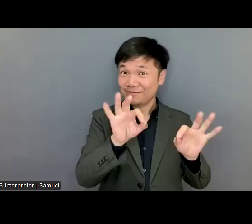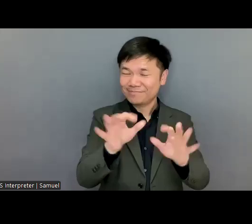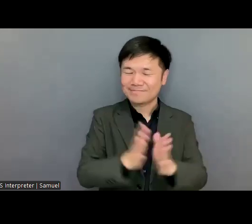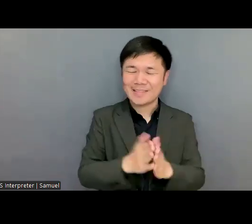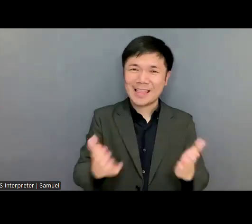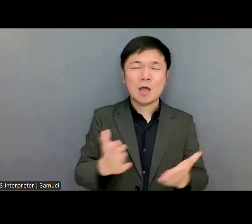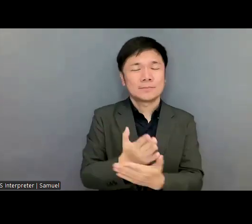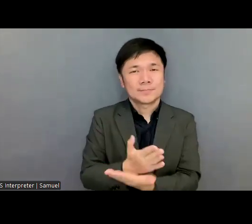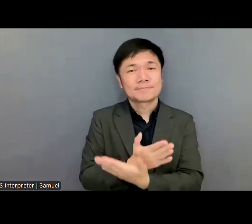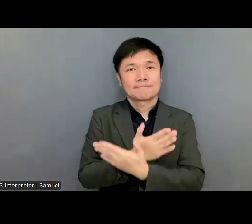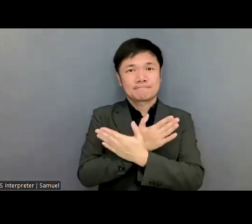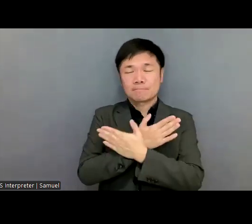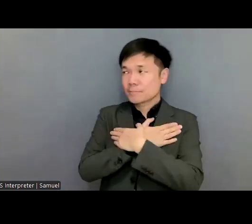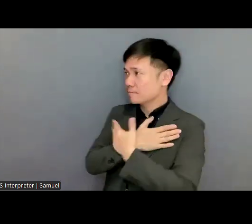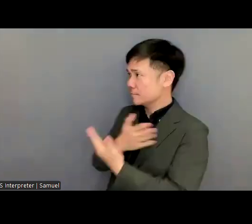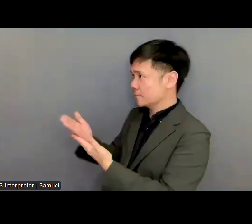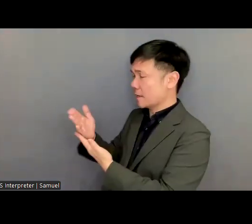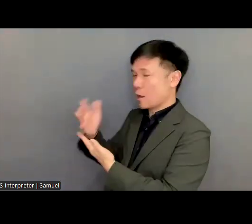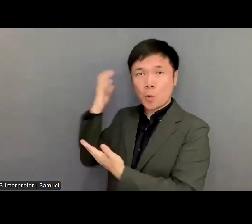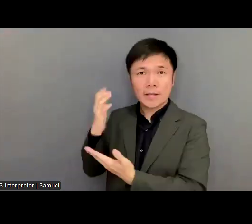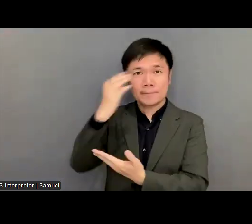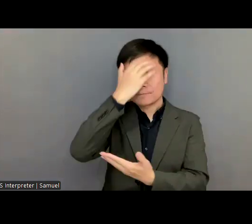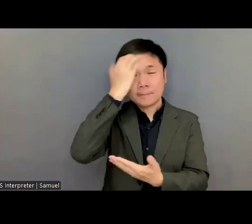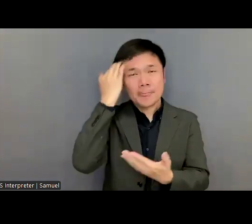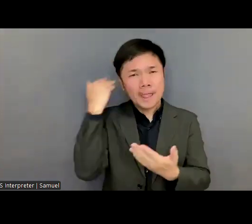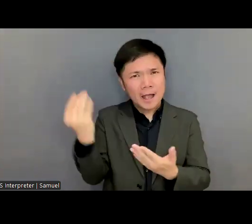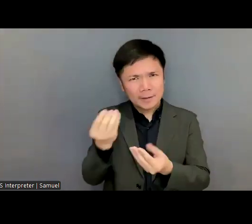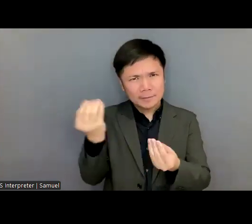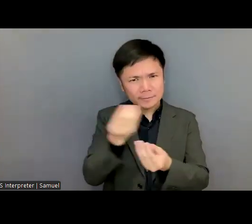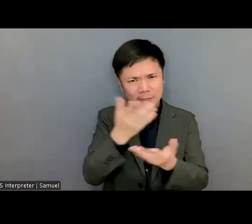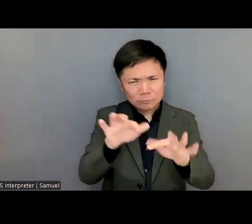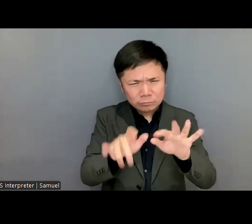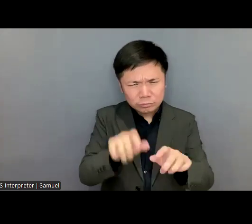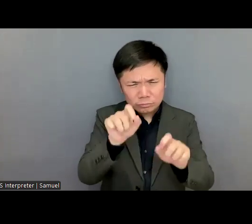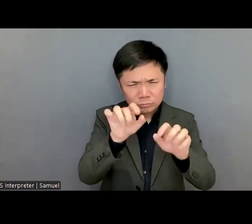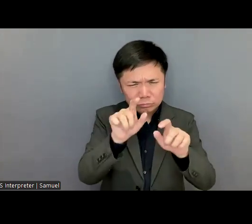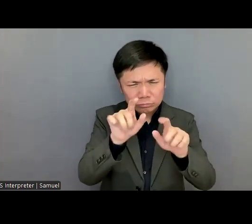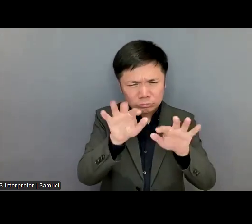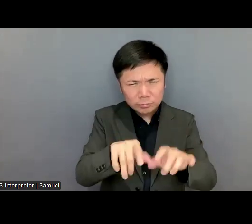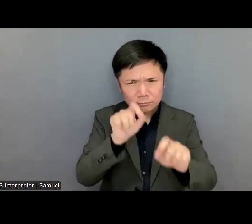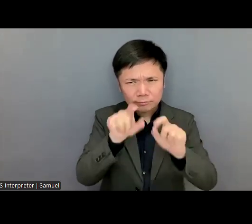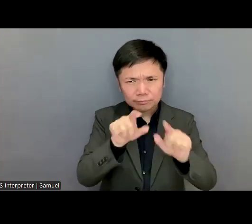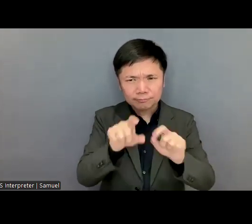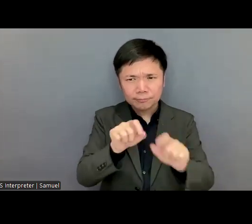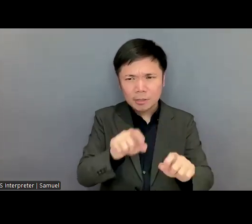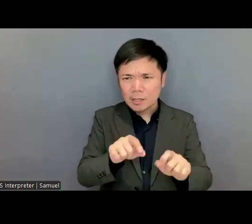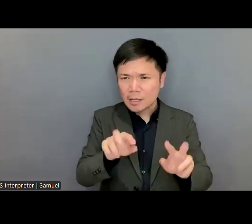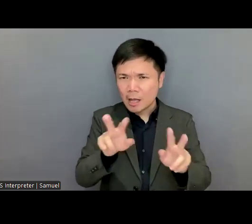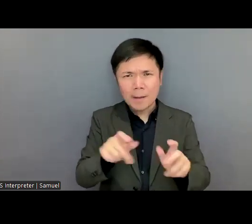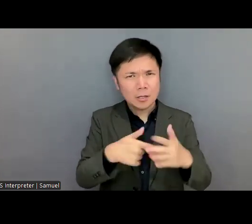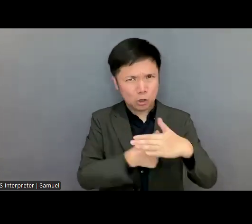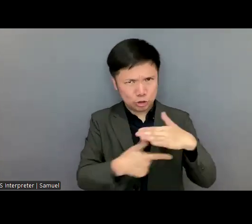Greta, you have something. I know that there's someone who was writing in the chat, but it's about logistics issue, I think.